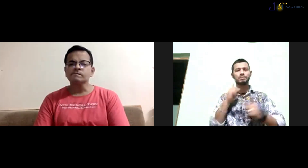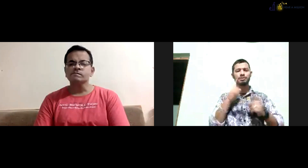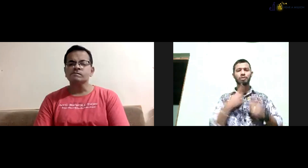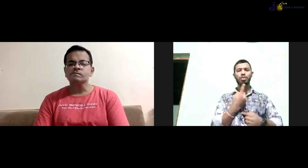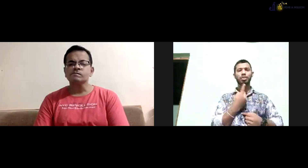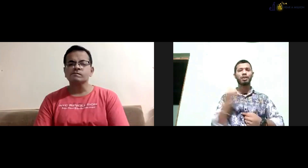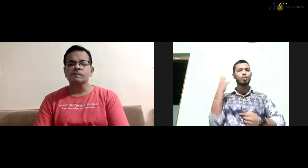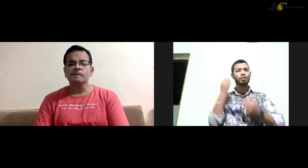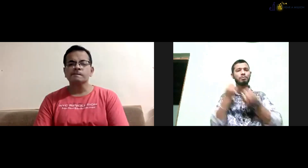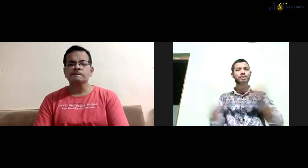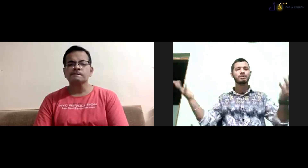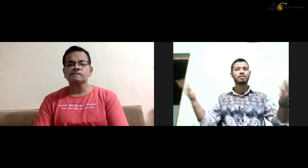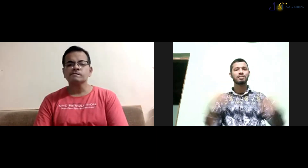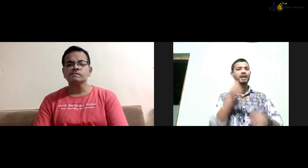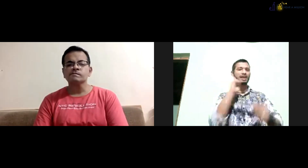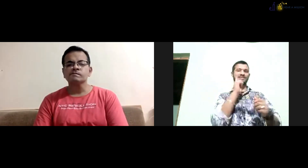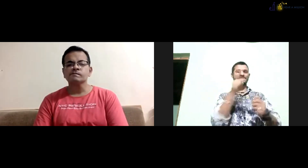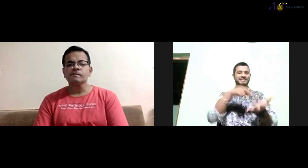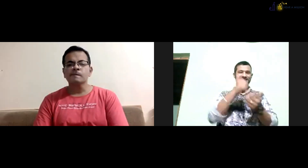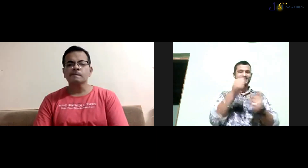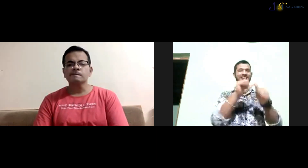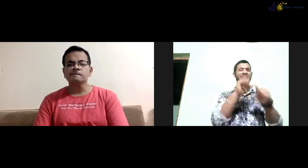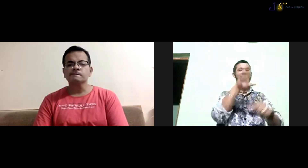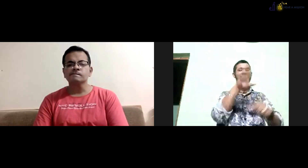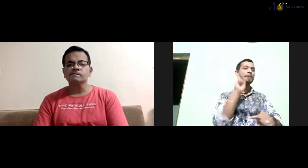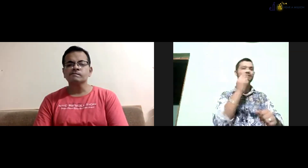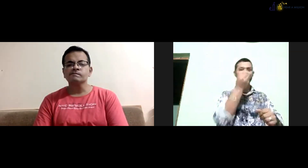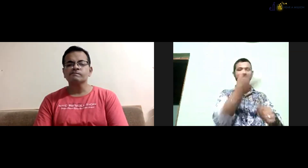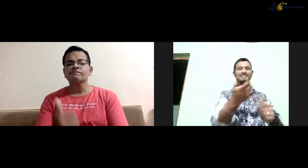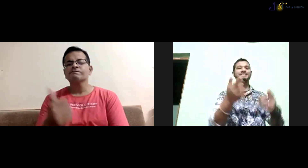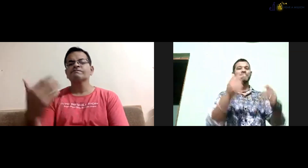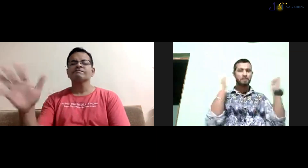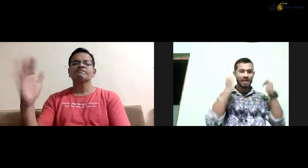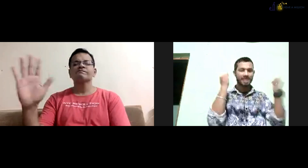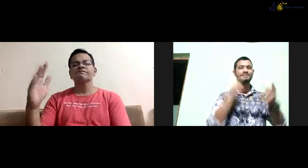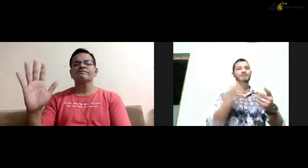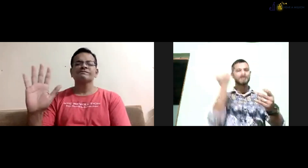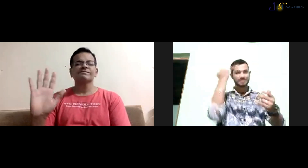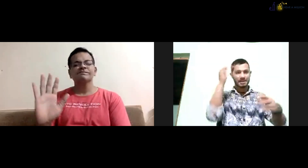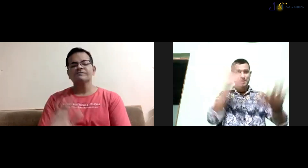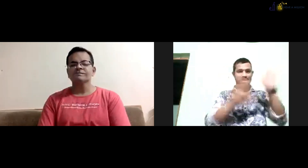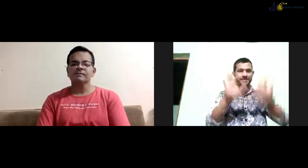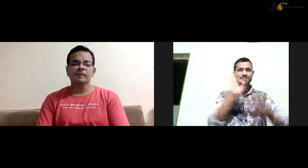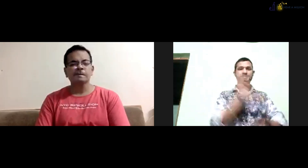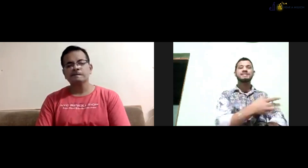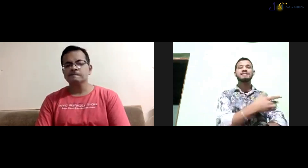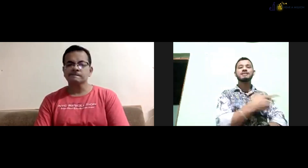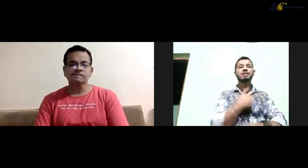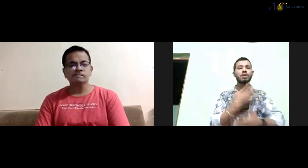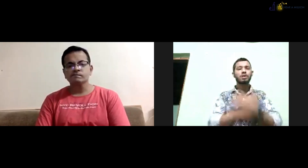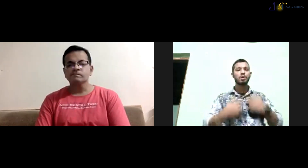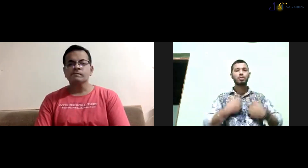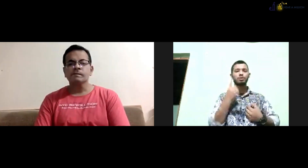putting their ideas. Okay, so as I can see, many hearing associations are working. As for the